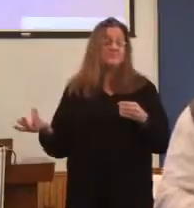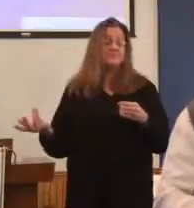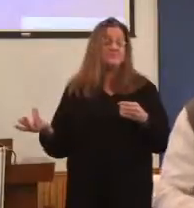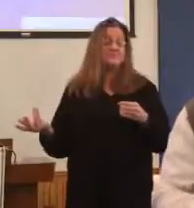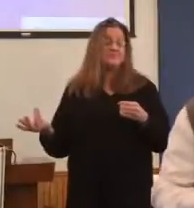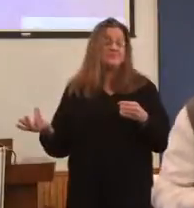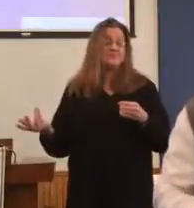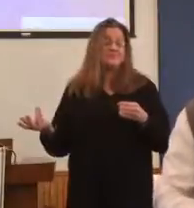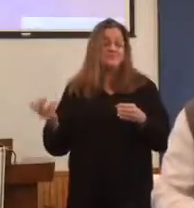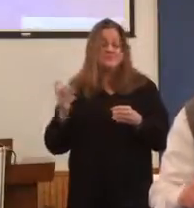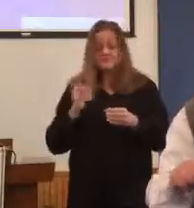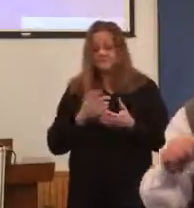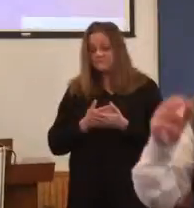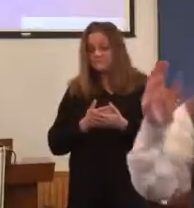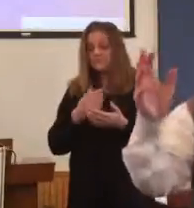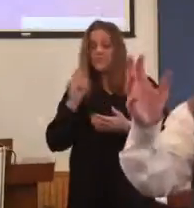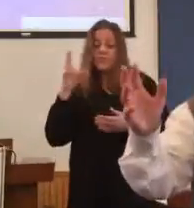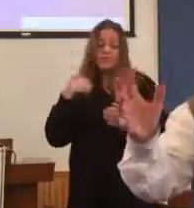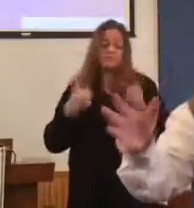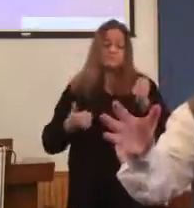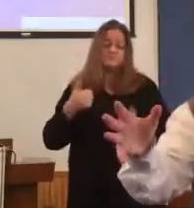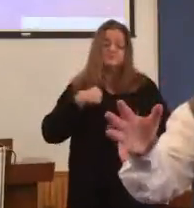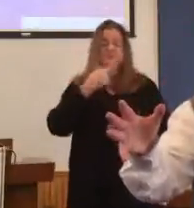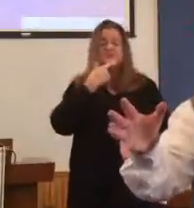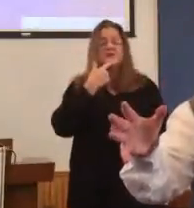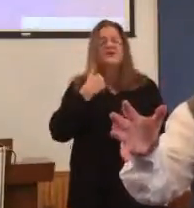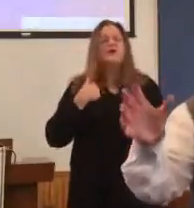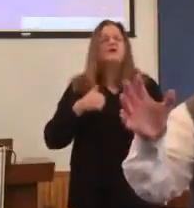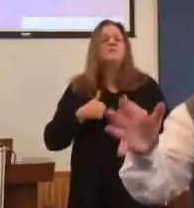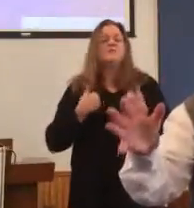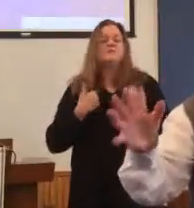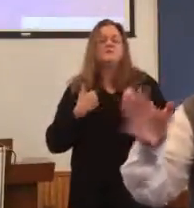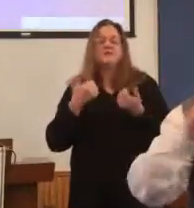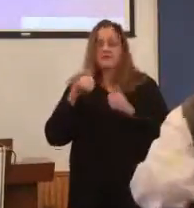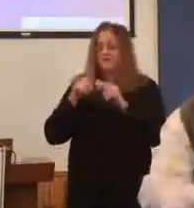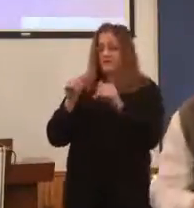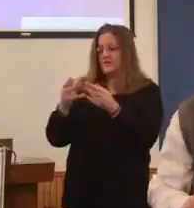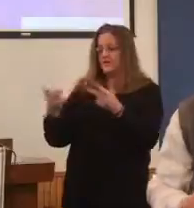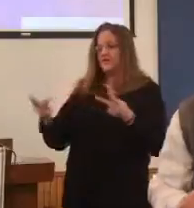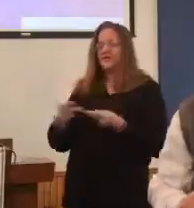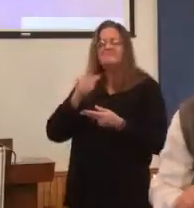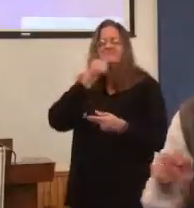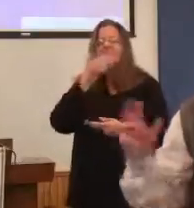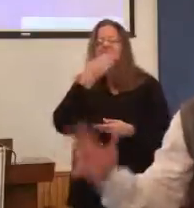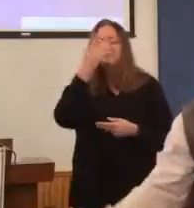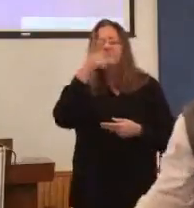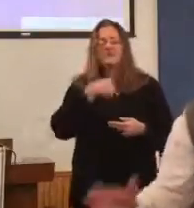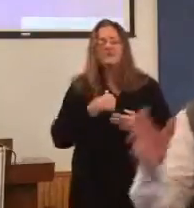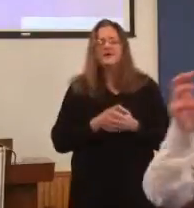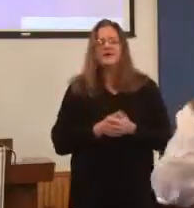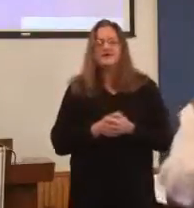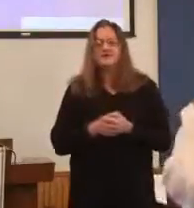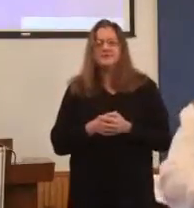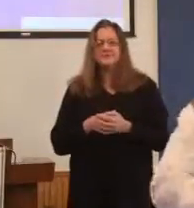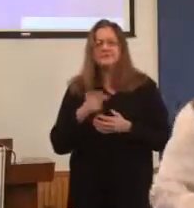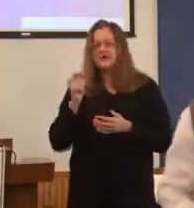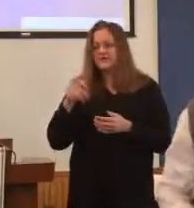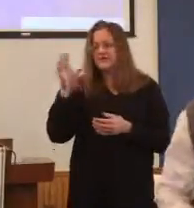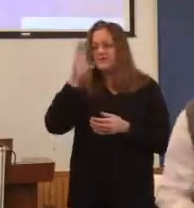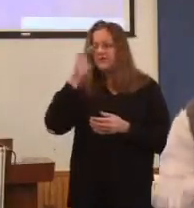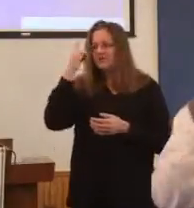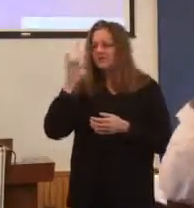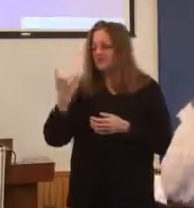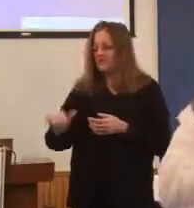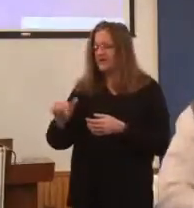Or we said, you know what? I'm living someplace that is not a good place for me. I need to go find